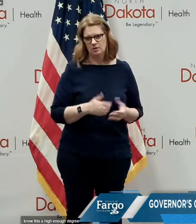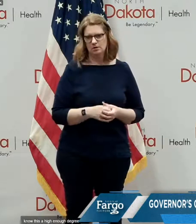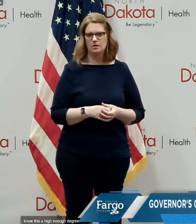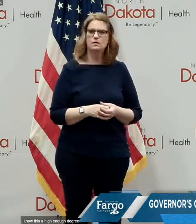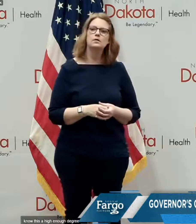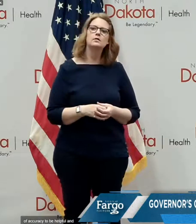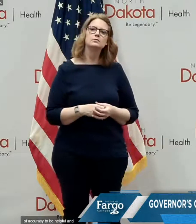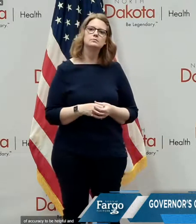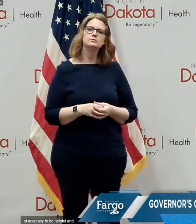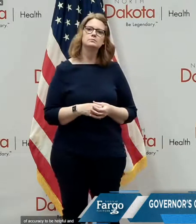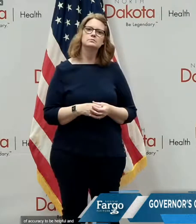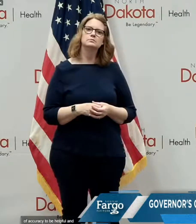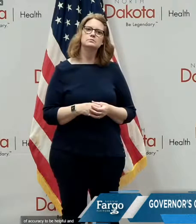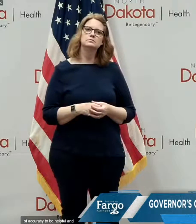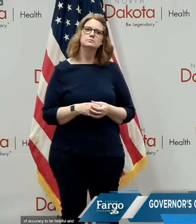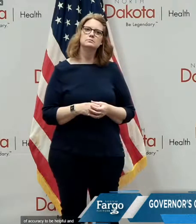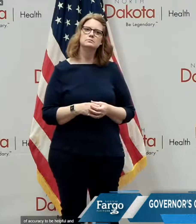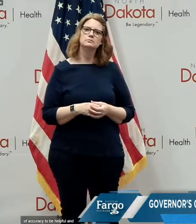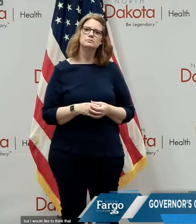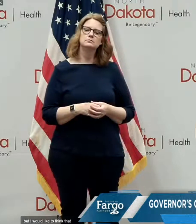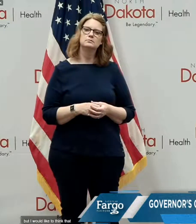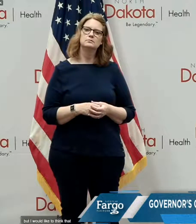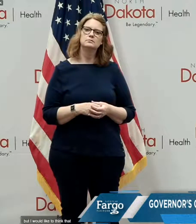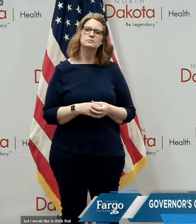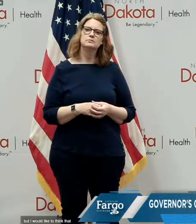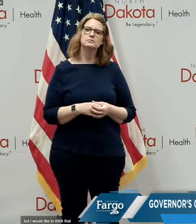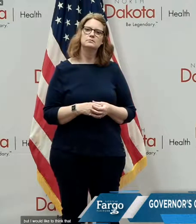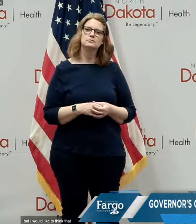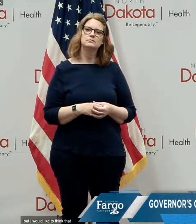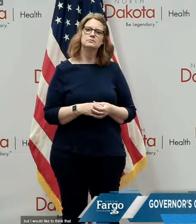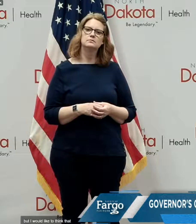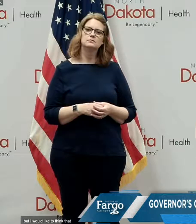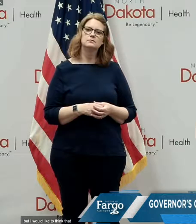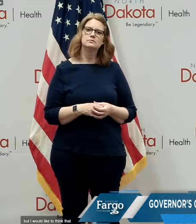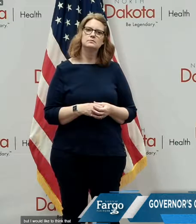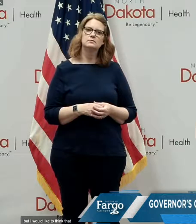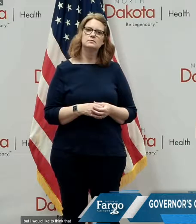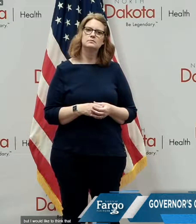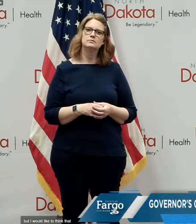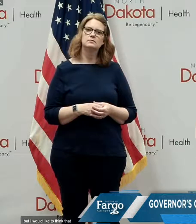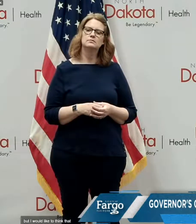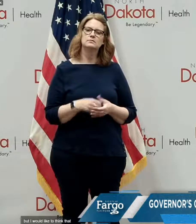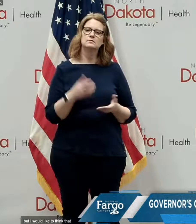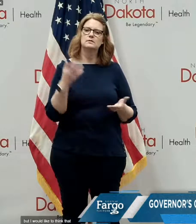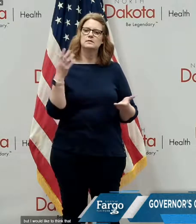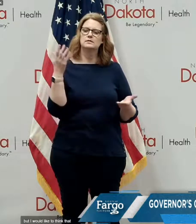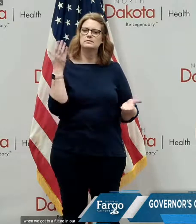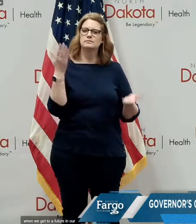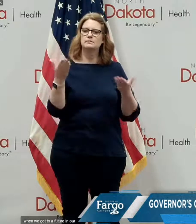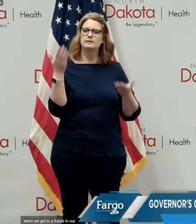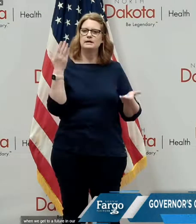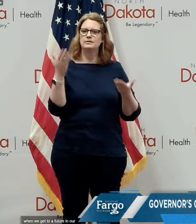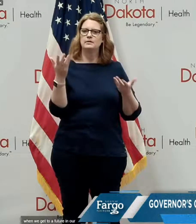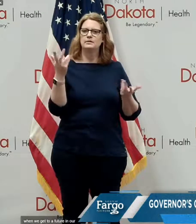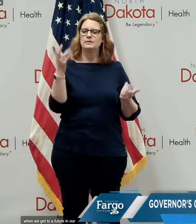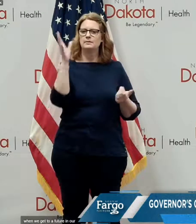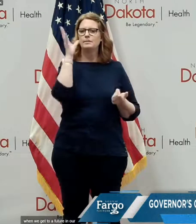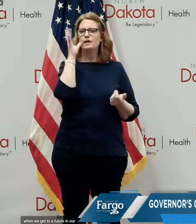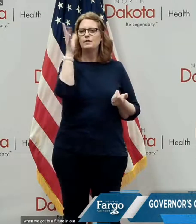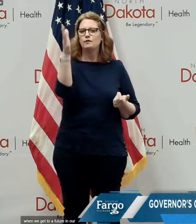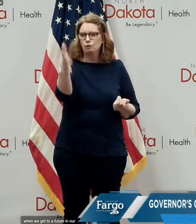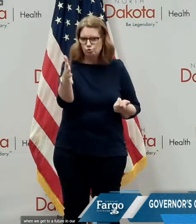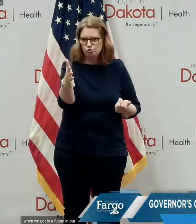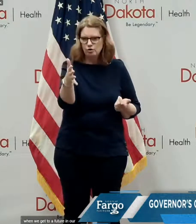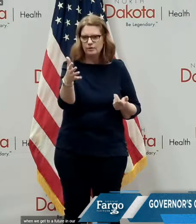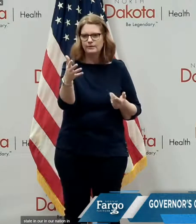But I would like to think that when we get to a future in our state, in our nation, in the